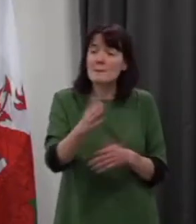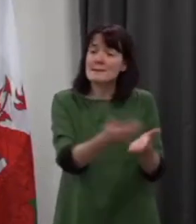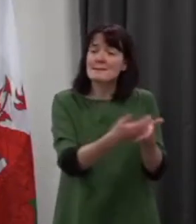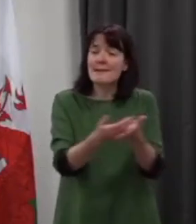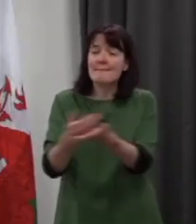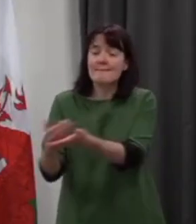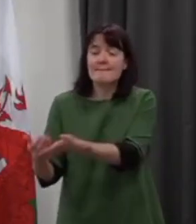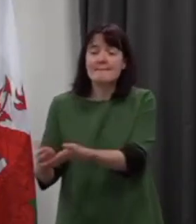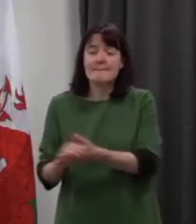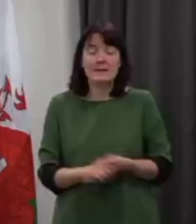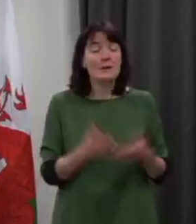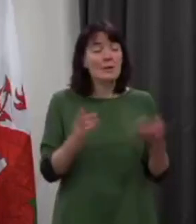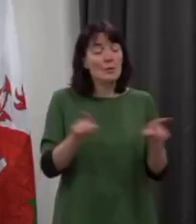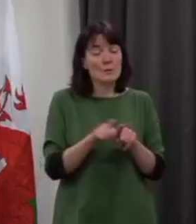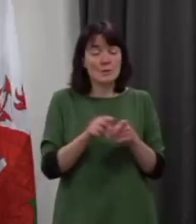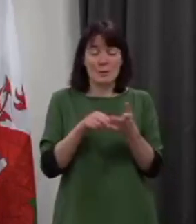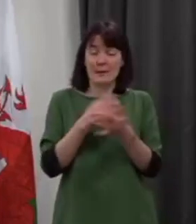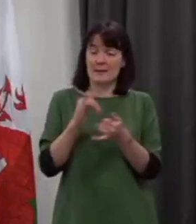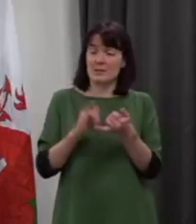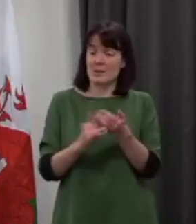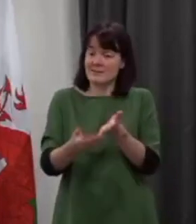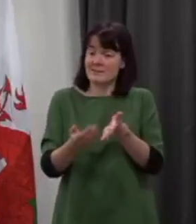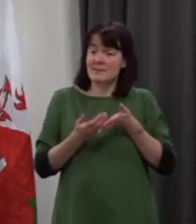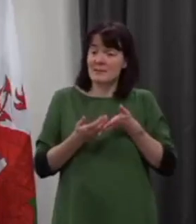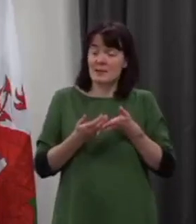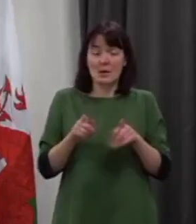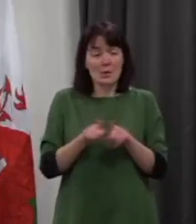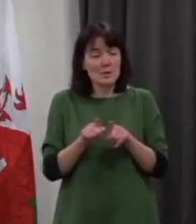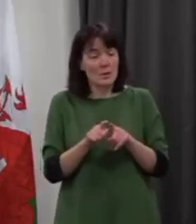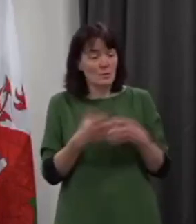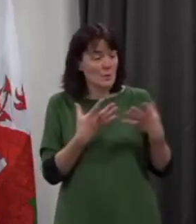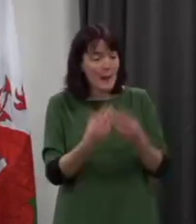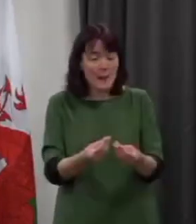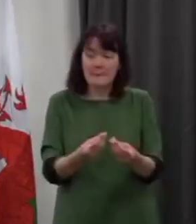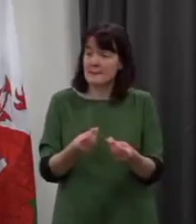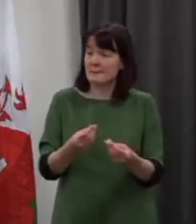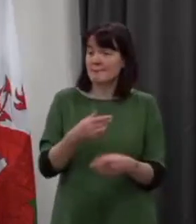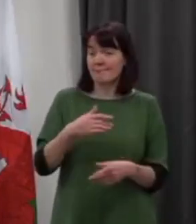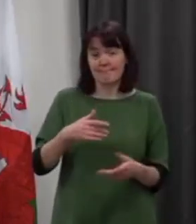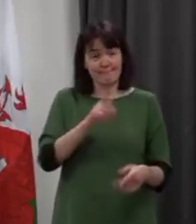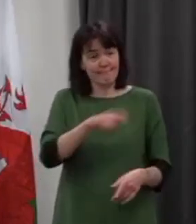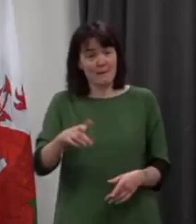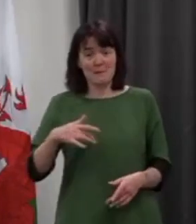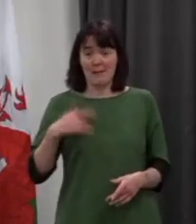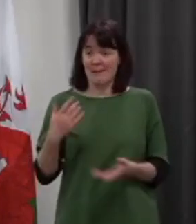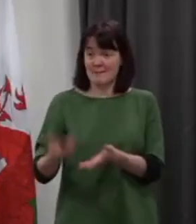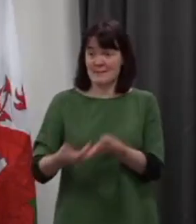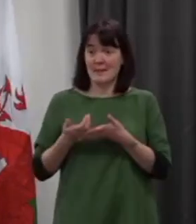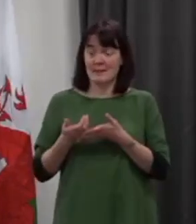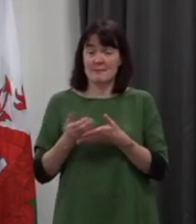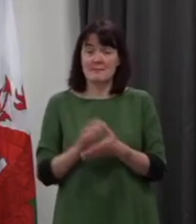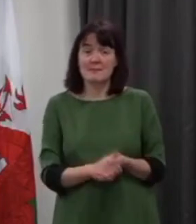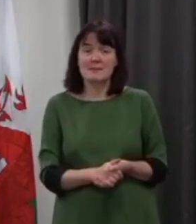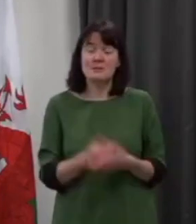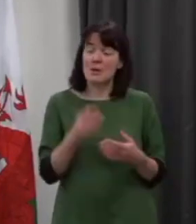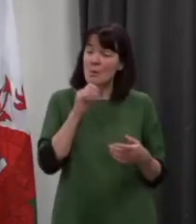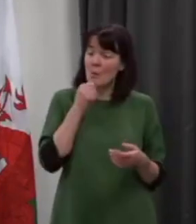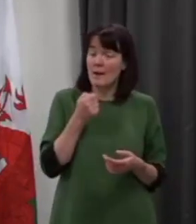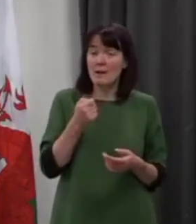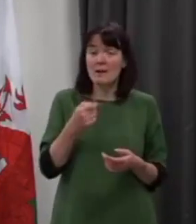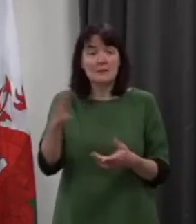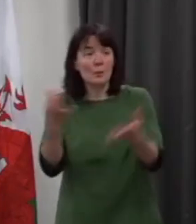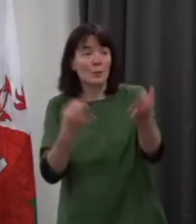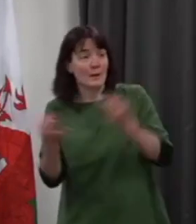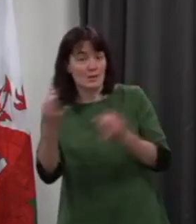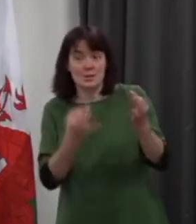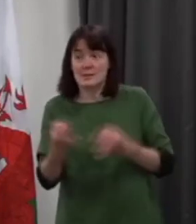of course, helping to save lives. I have to take questions in the room that I understand we have some to deal with remotely as well. So I'll go around with Felicity